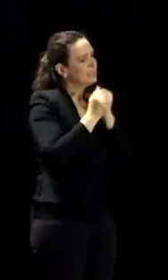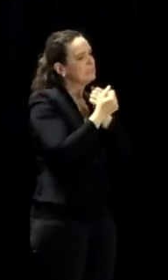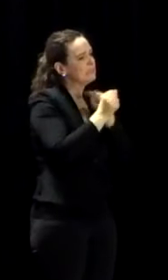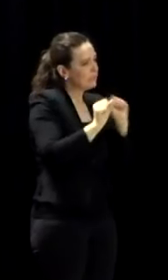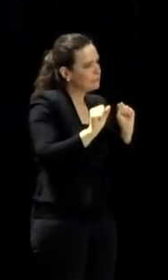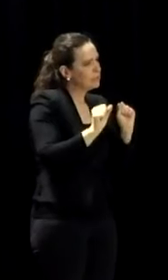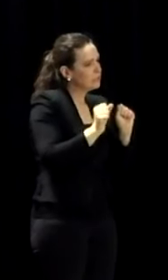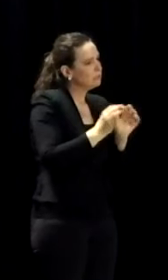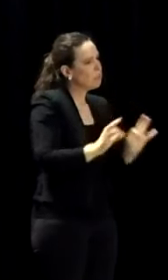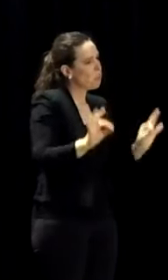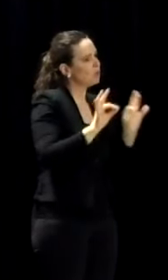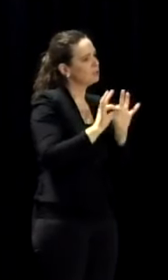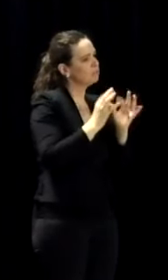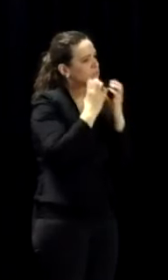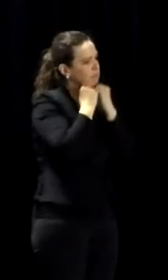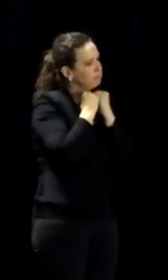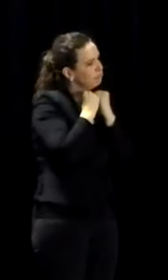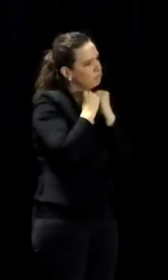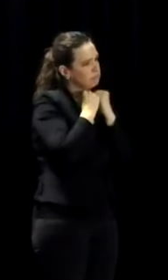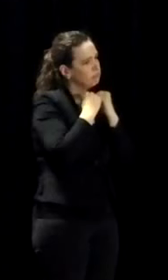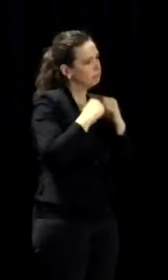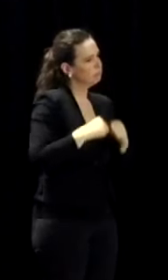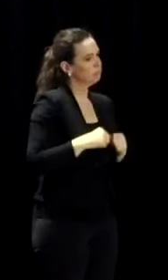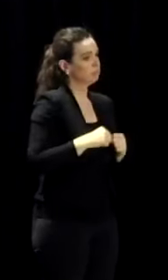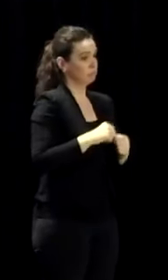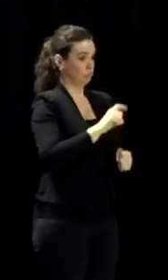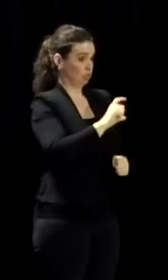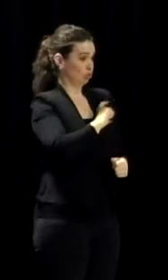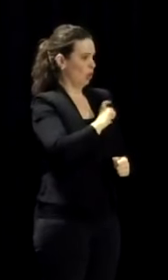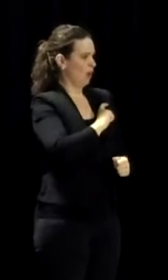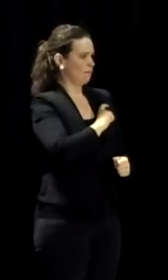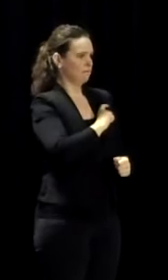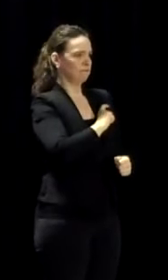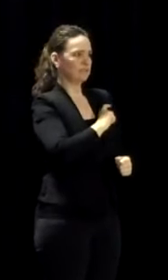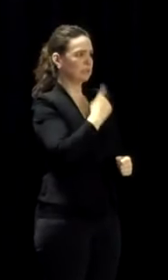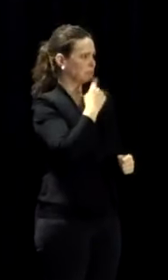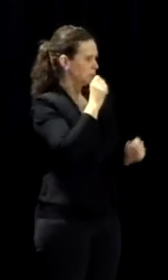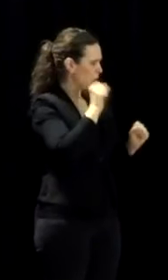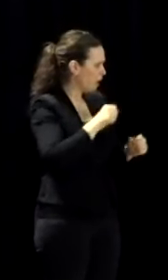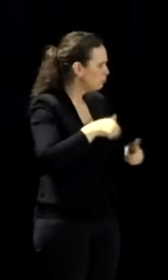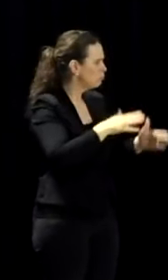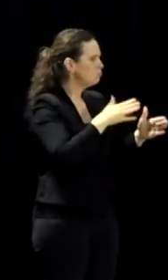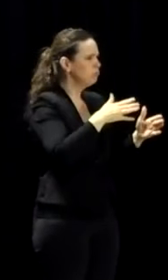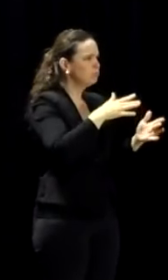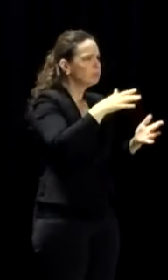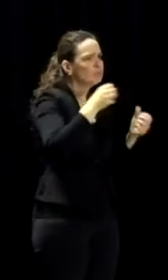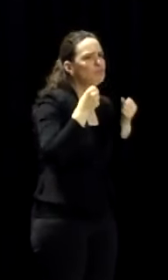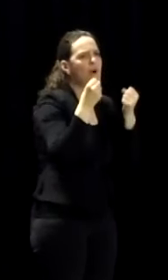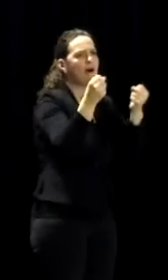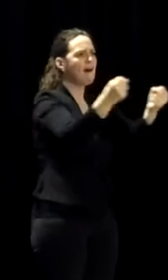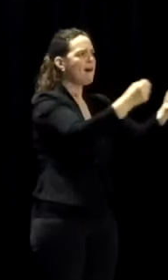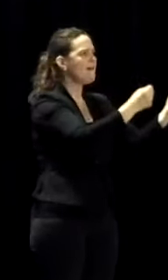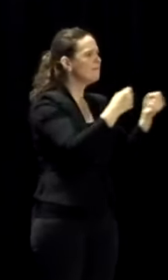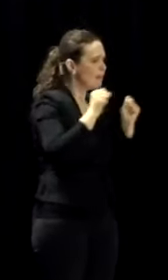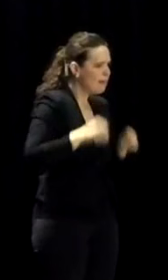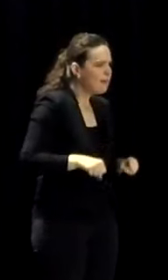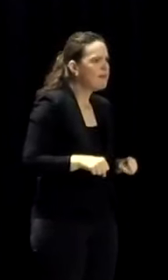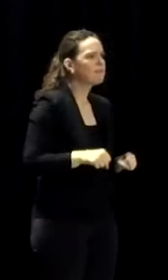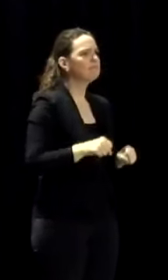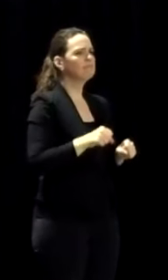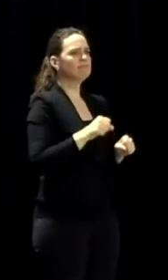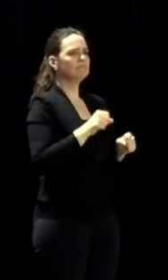correct. You can travel, you can go to the grocery store, you can go to essential businesses. There's nothing wrong with that. I know some people are getting